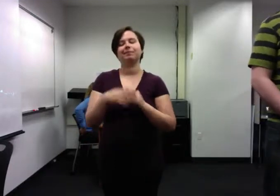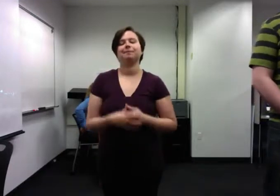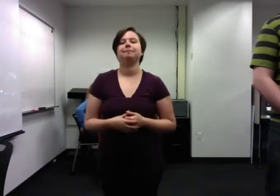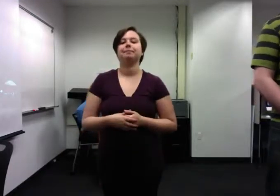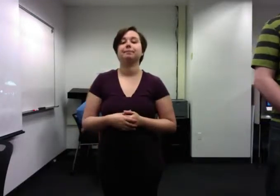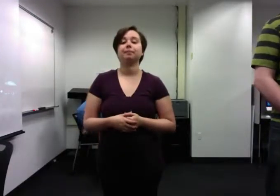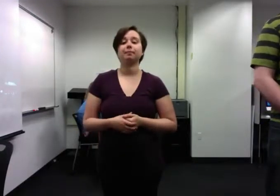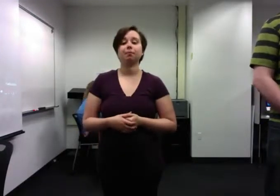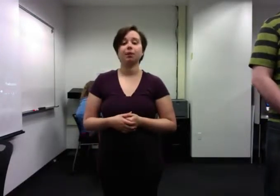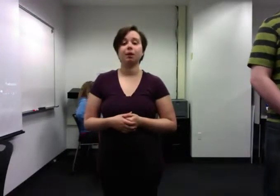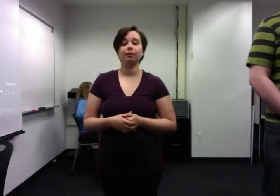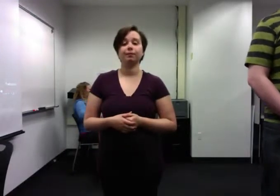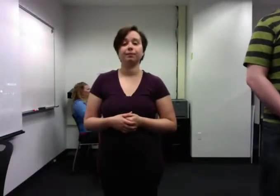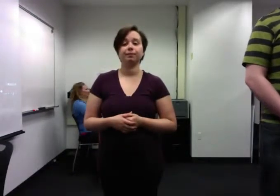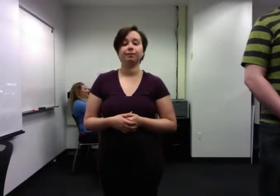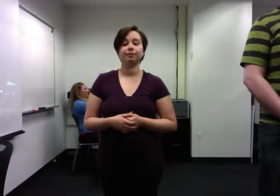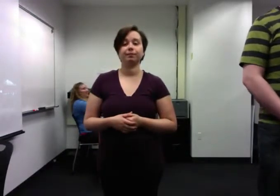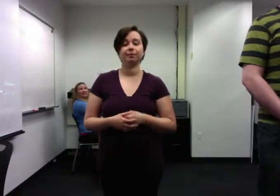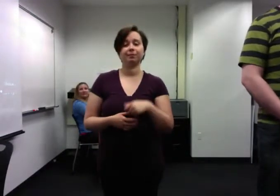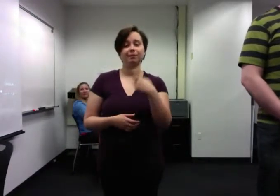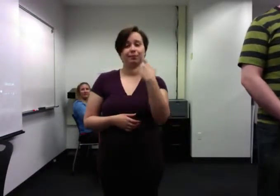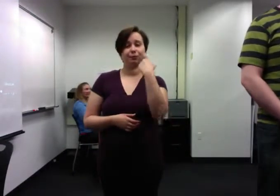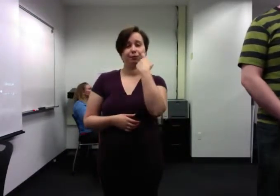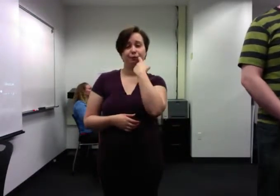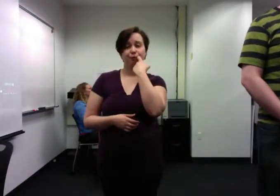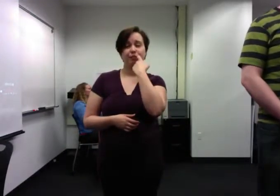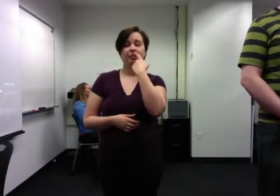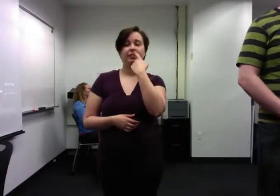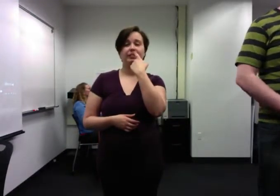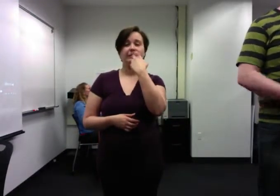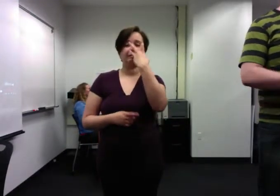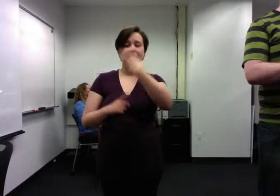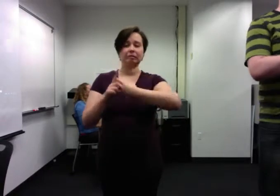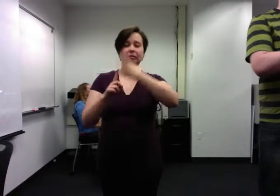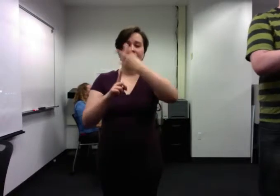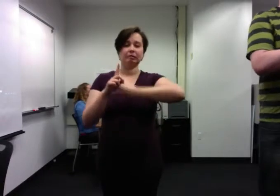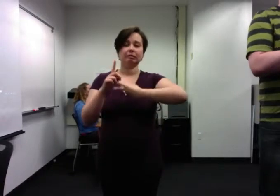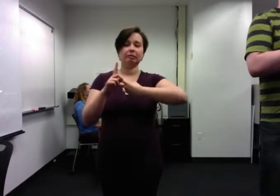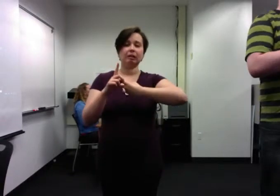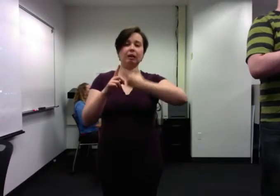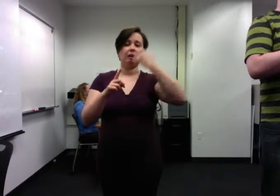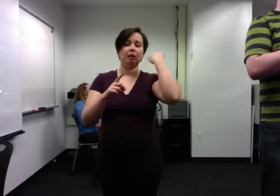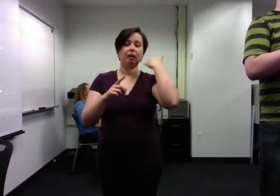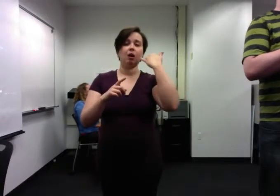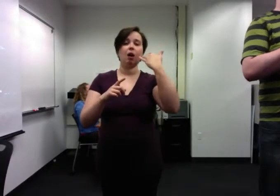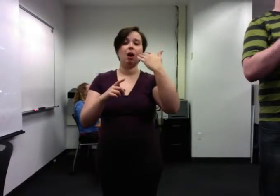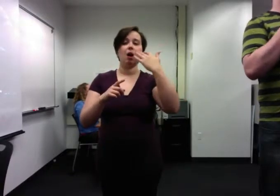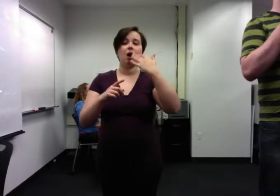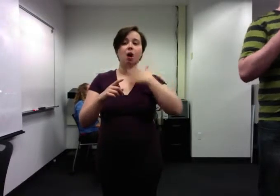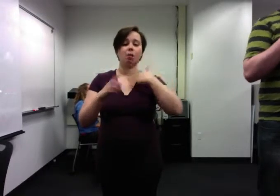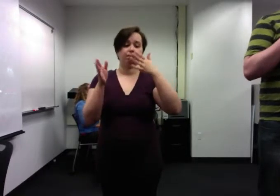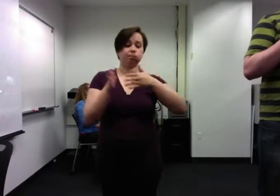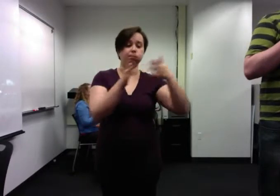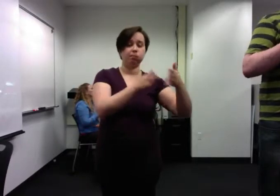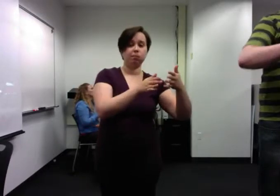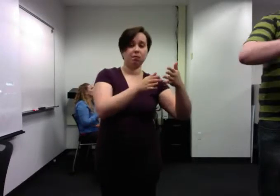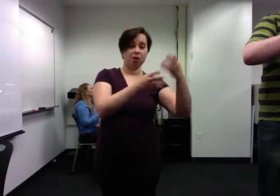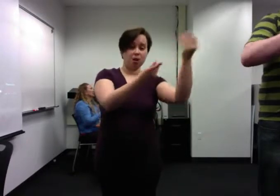Just a little while ago, about 6 or 7 months ago, one of my neighbors told me of a little church near my home where they said